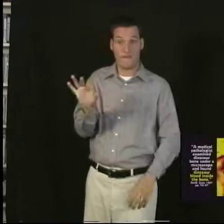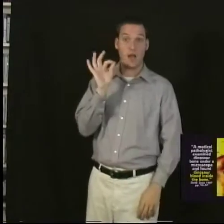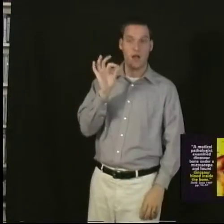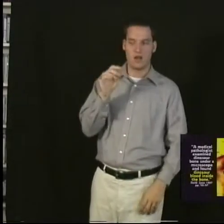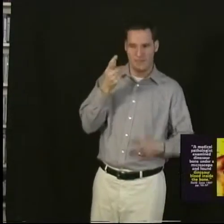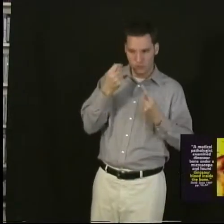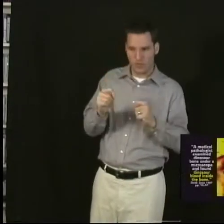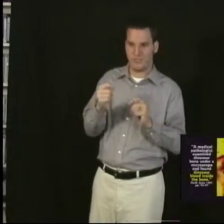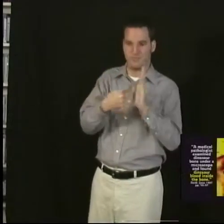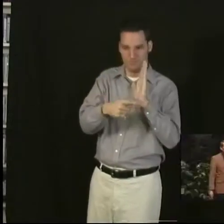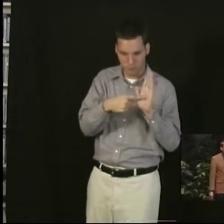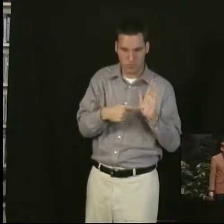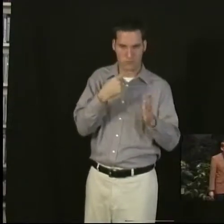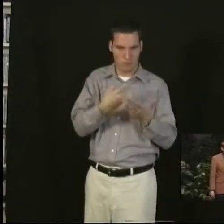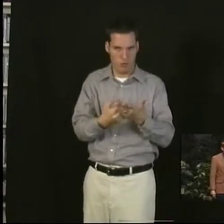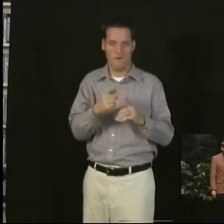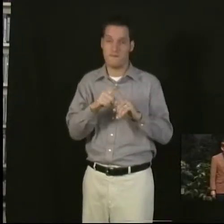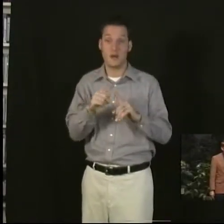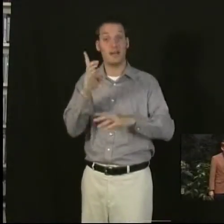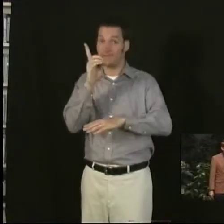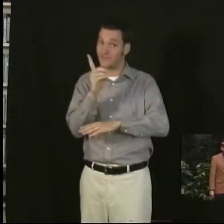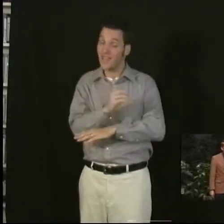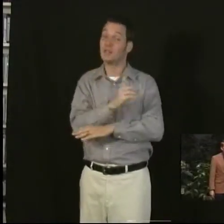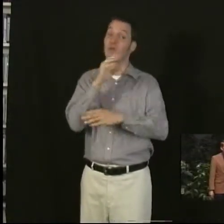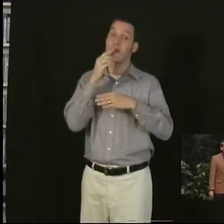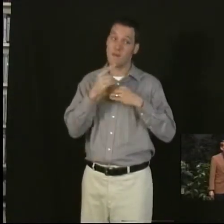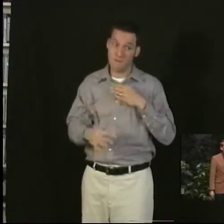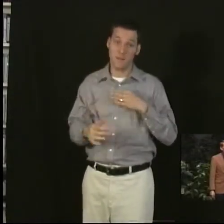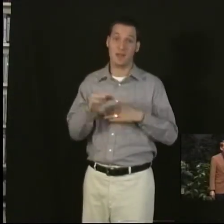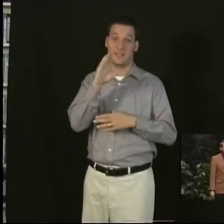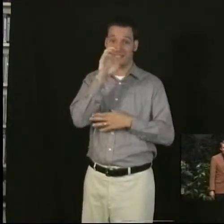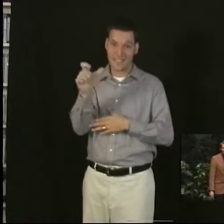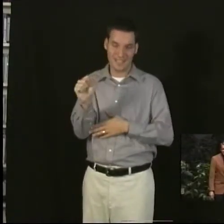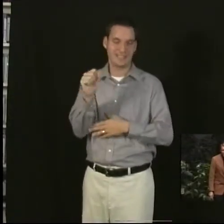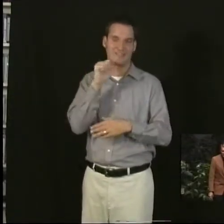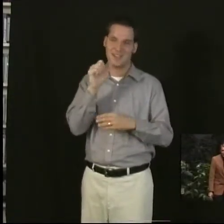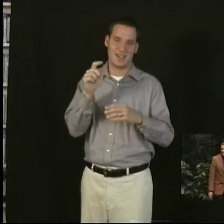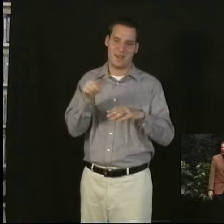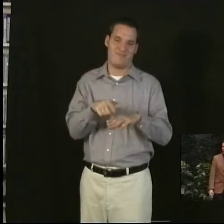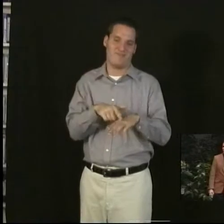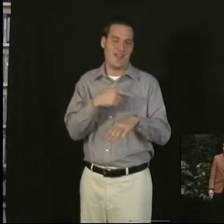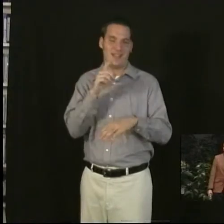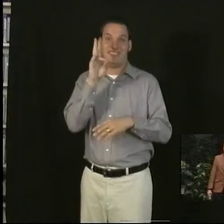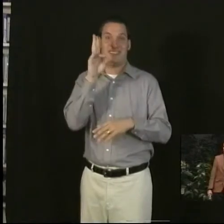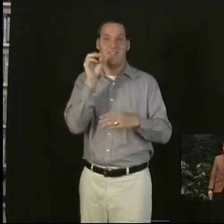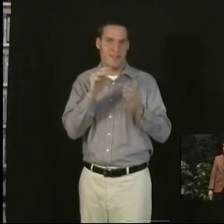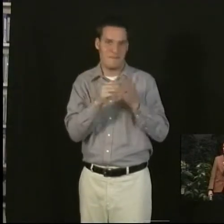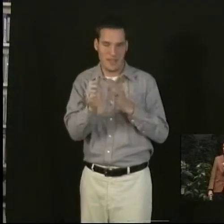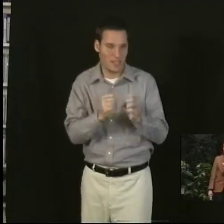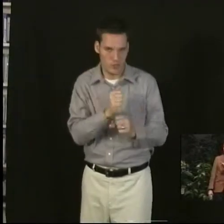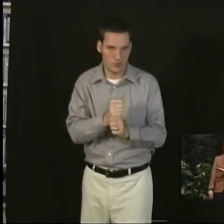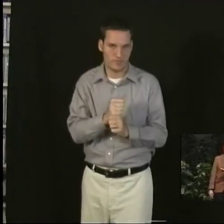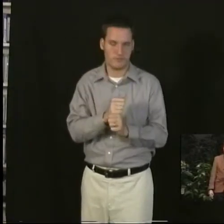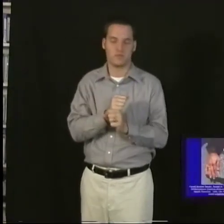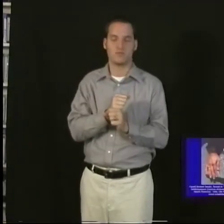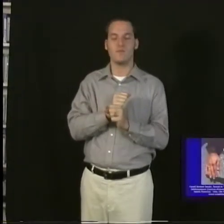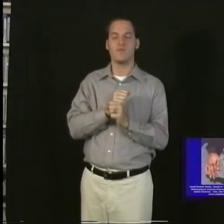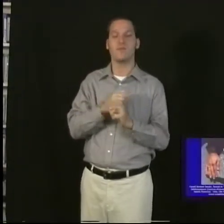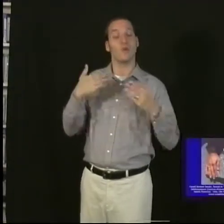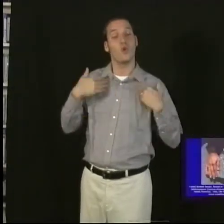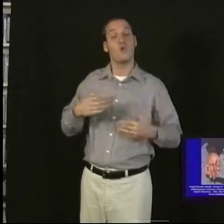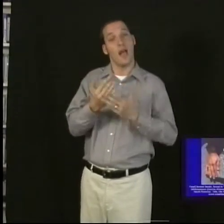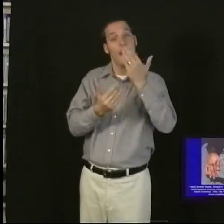it, and they couldn't. This is dinosaur blood cells. It's not going to last 70 million years. Human hands were found fossilized in the same strata